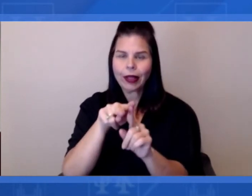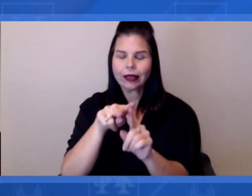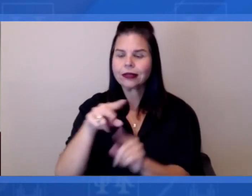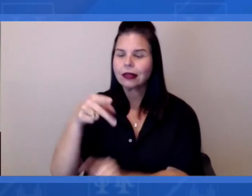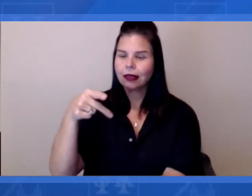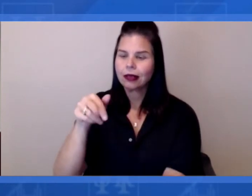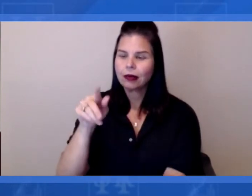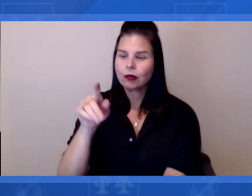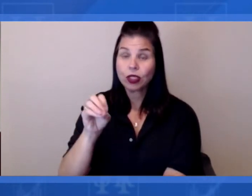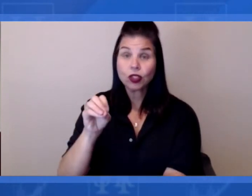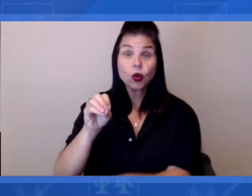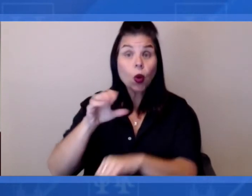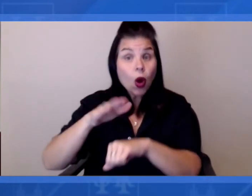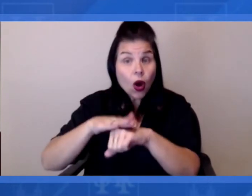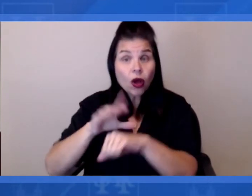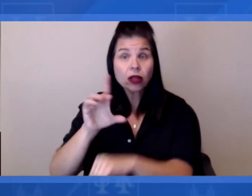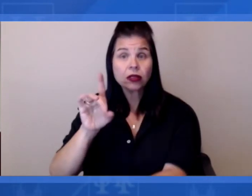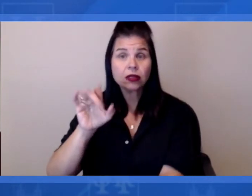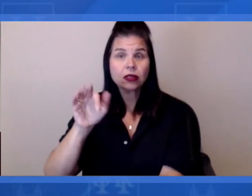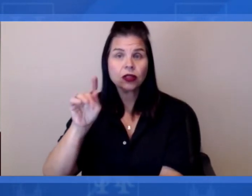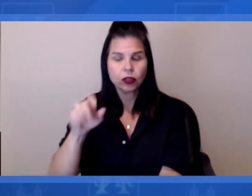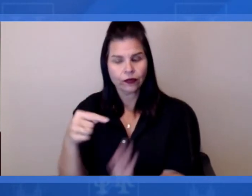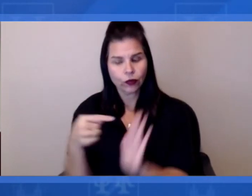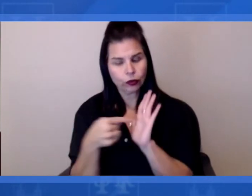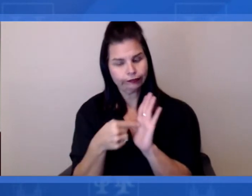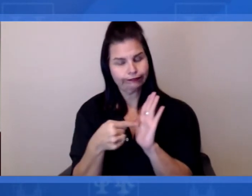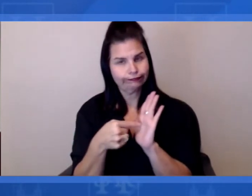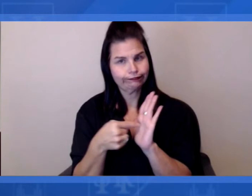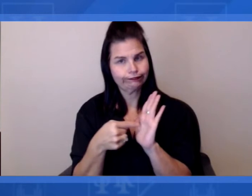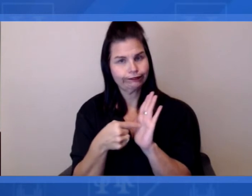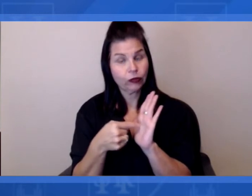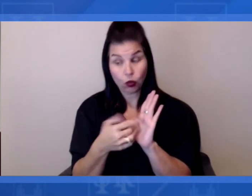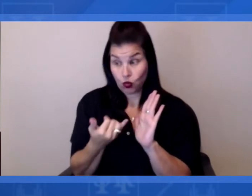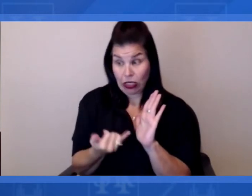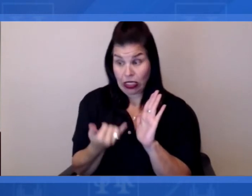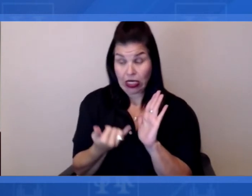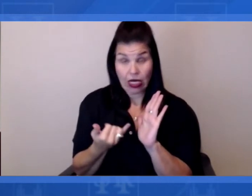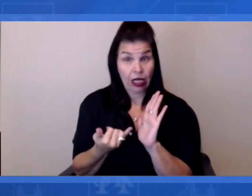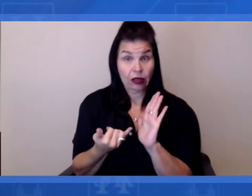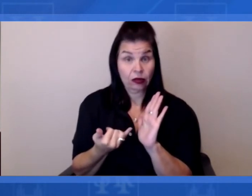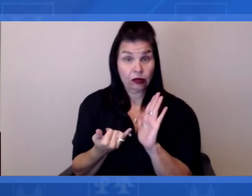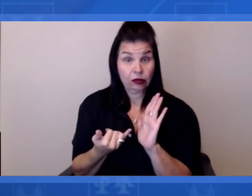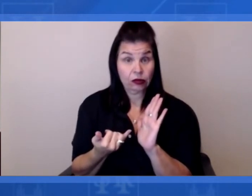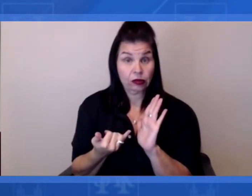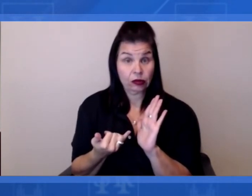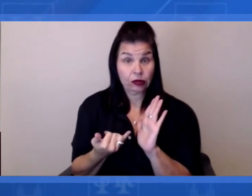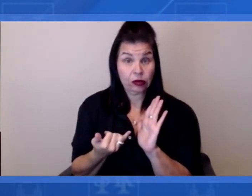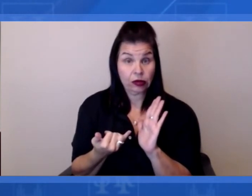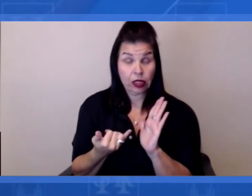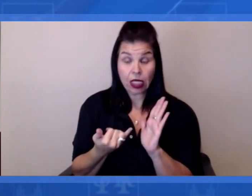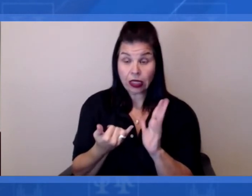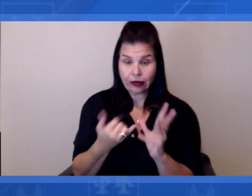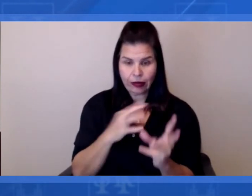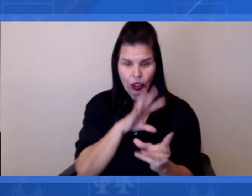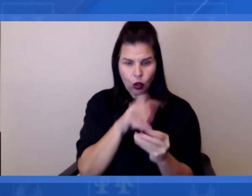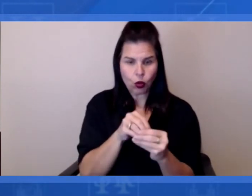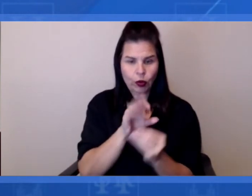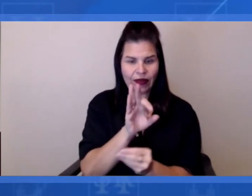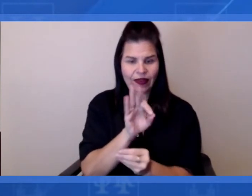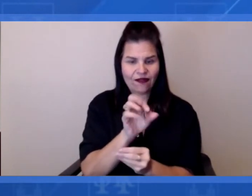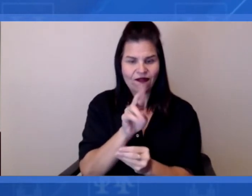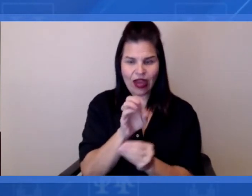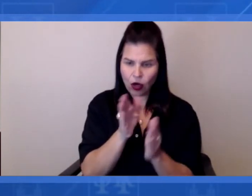Presto on DARTs. For example, right now, as part of the Fare Incentive Program,